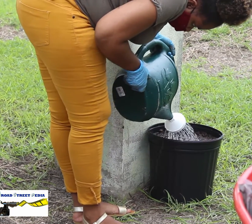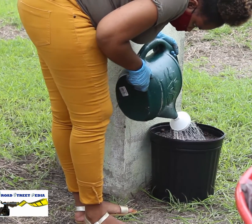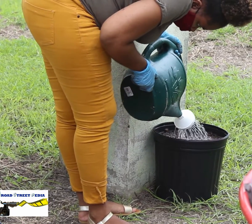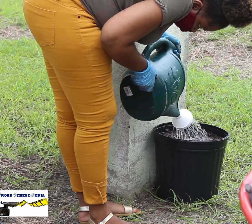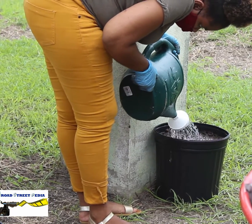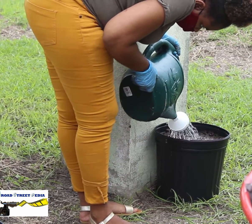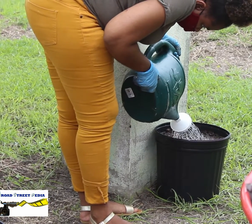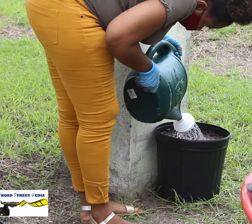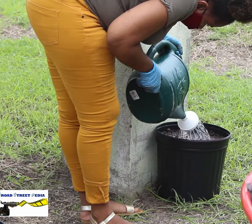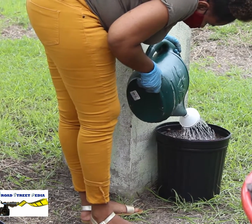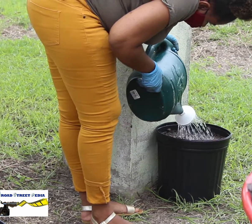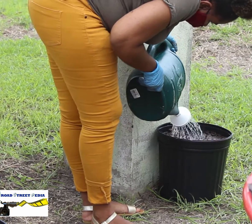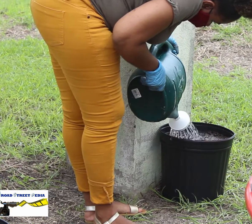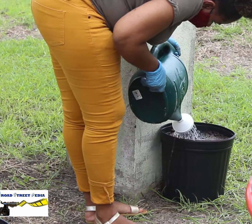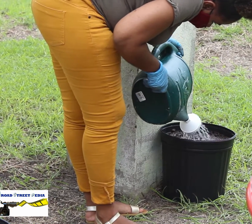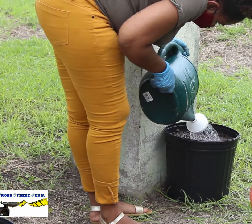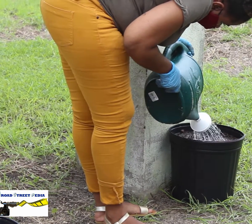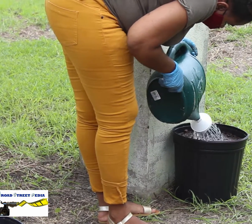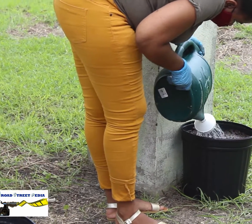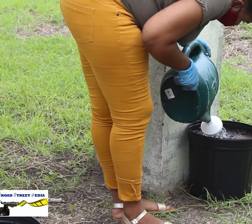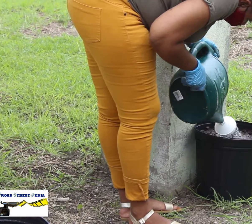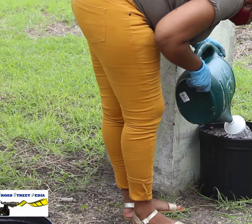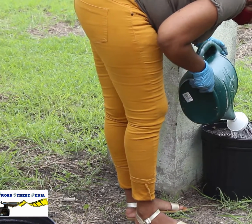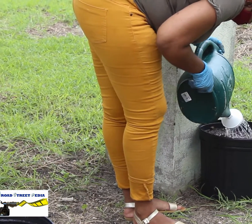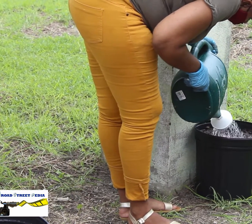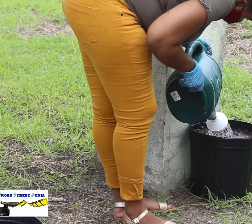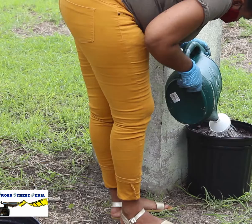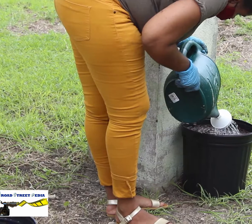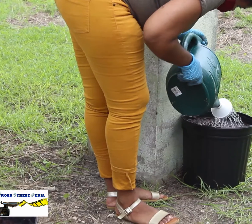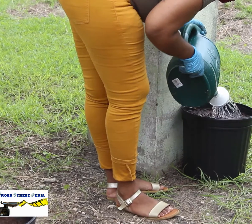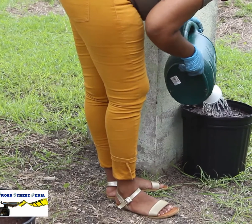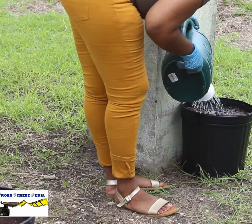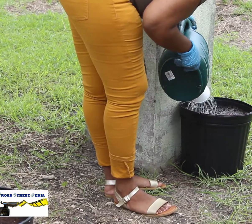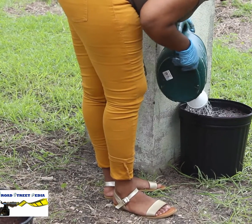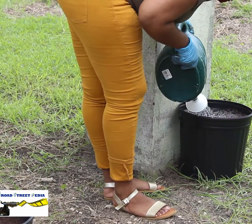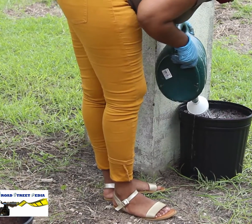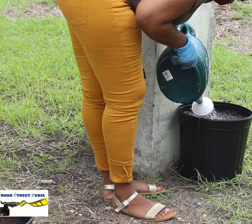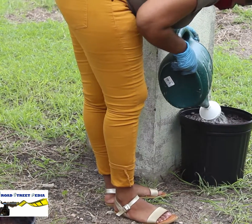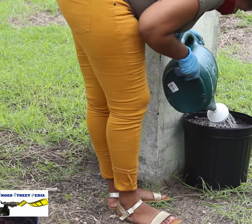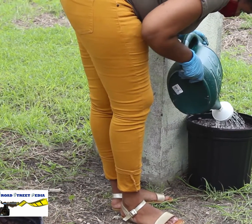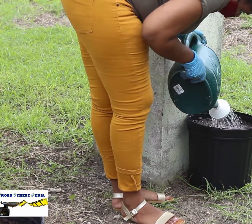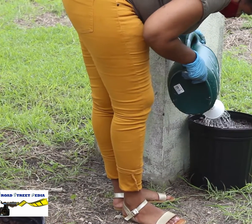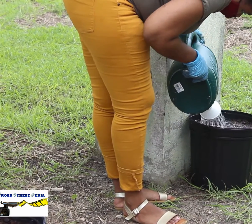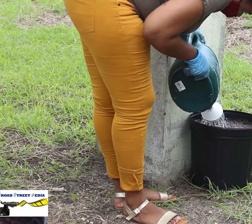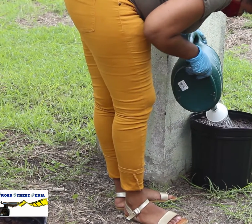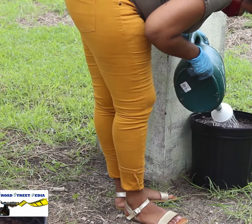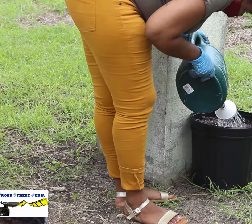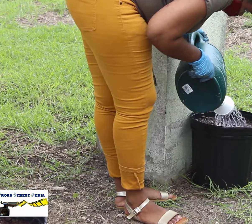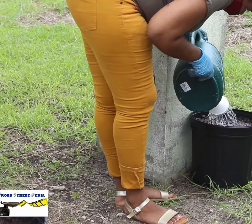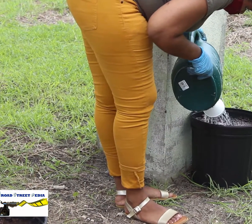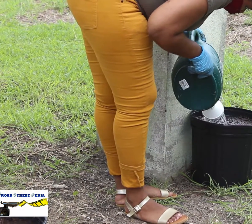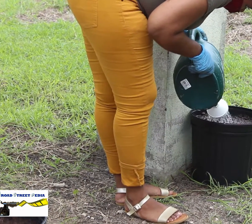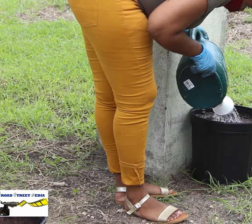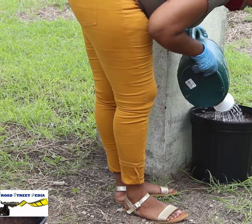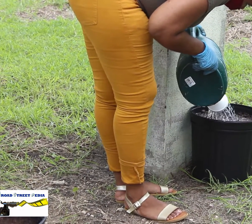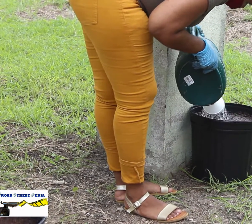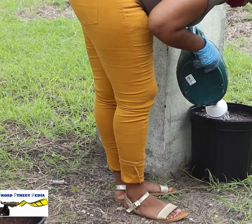have space. It's all about looking around you and use what you have.